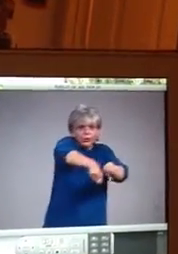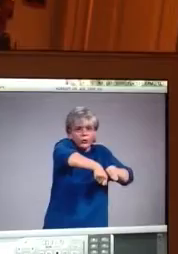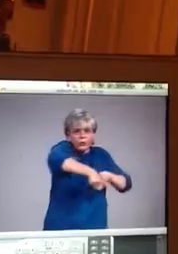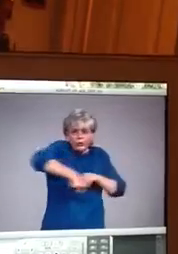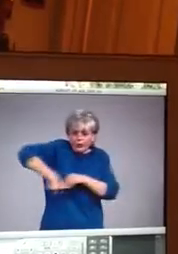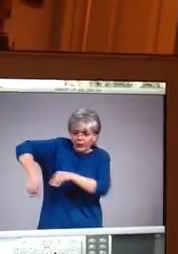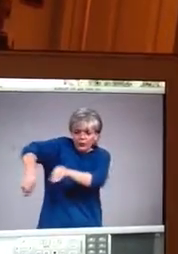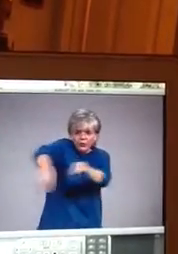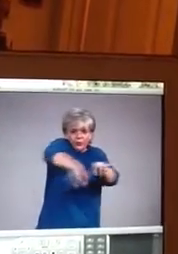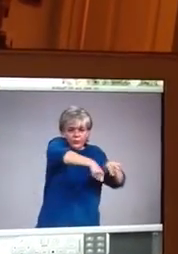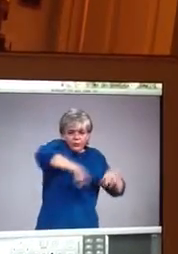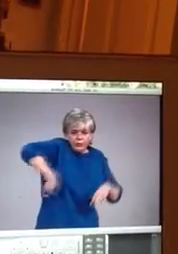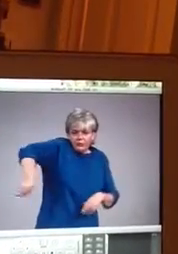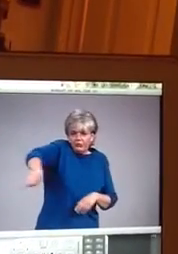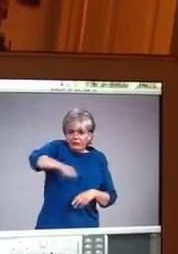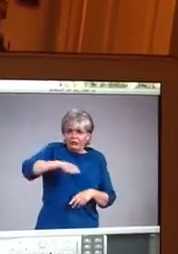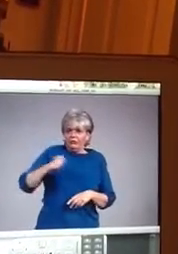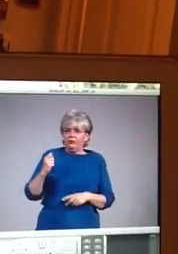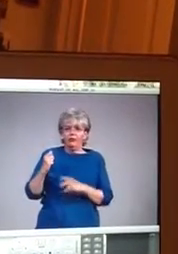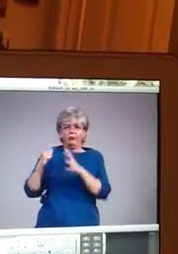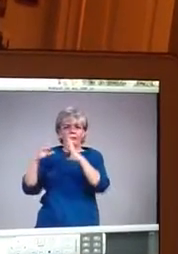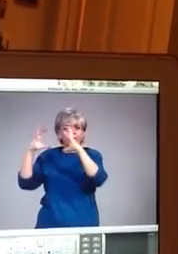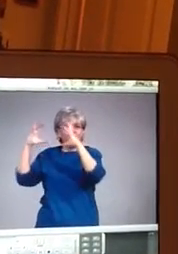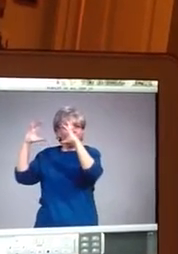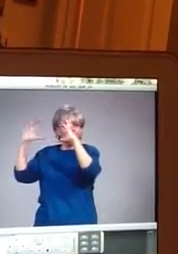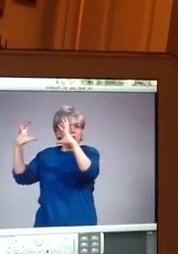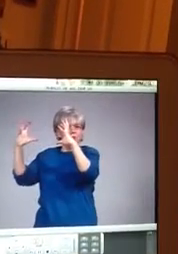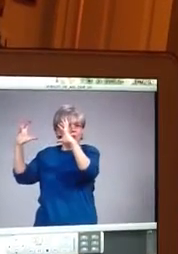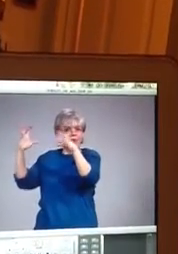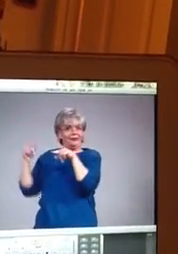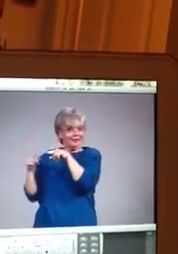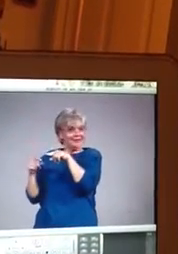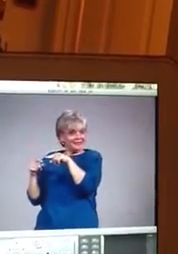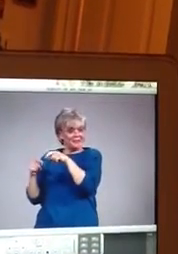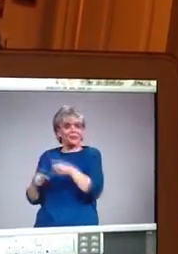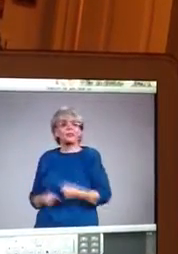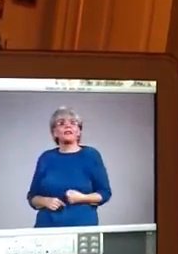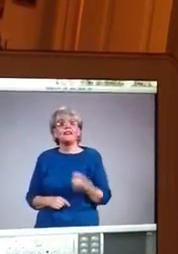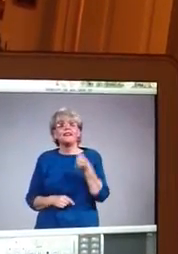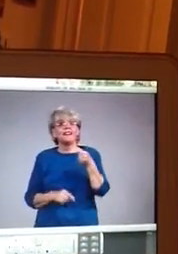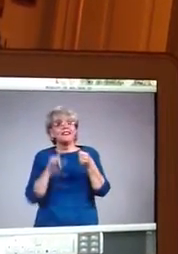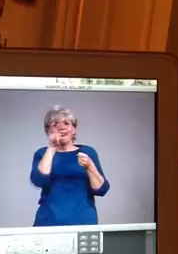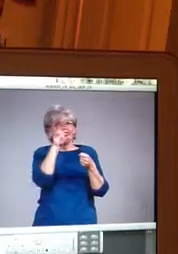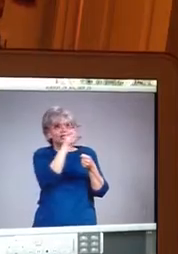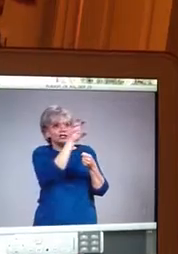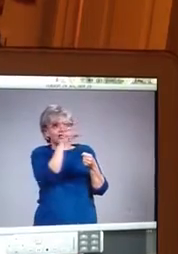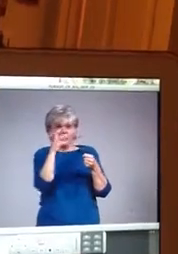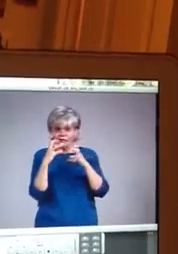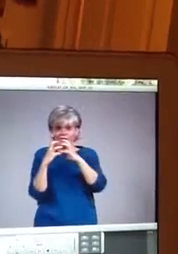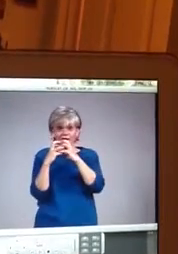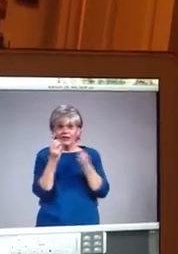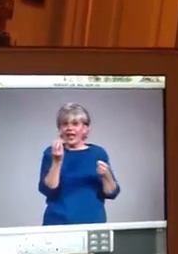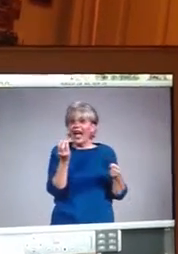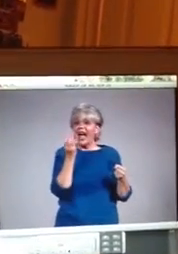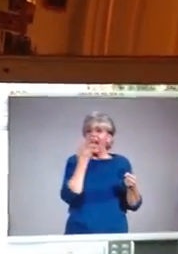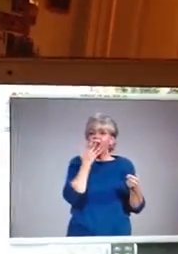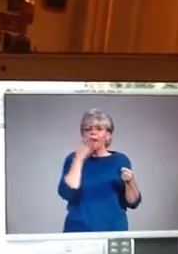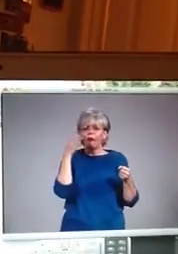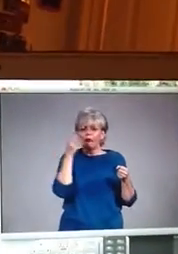Then they take the paper cone, they twirl it around those, and then it stays right on top of that cone.